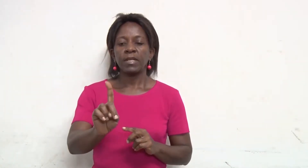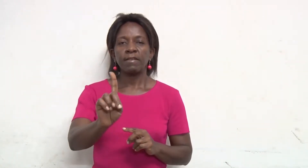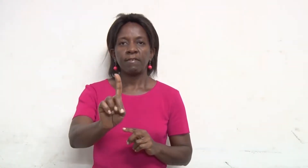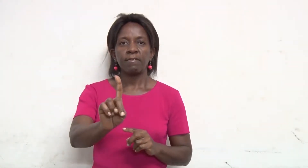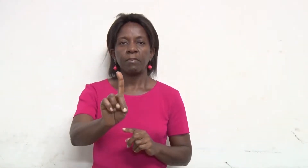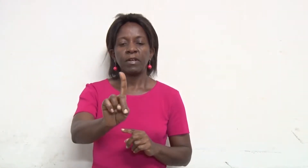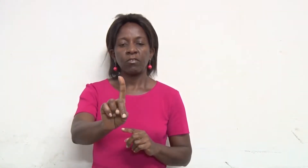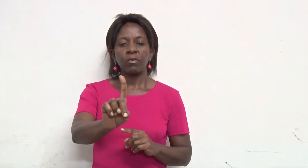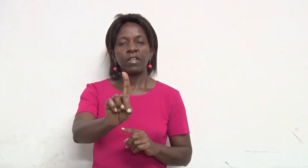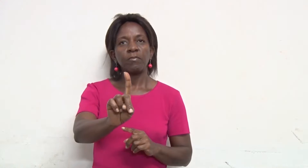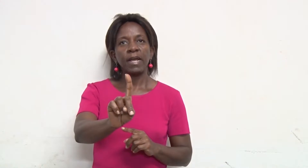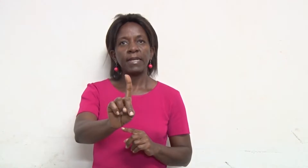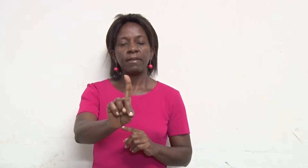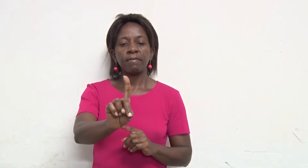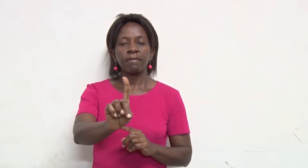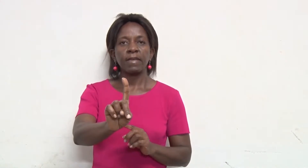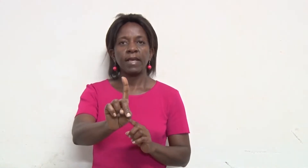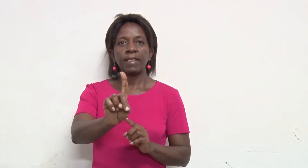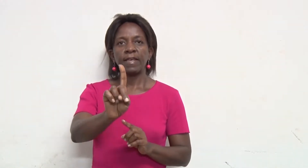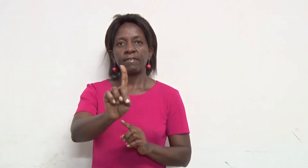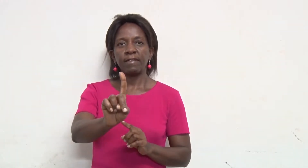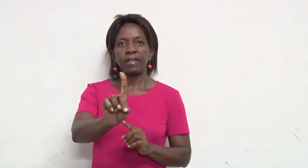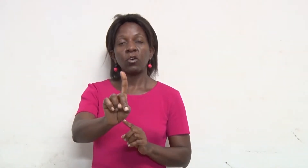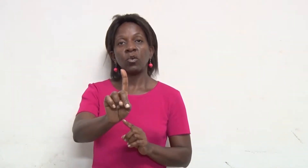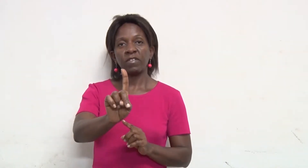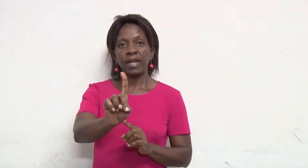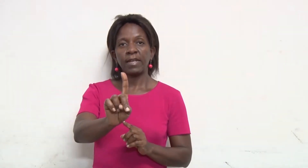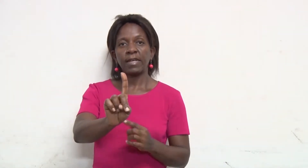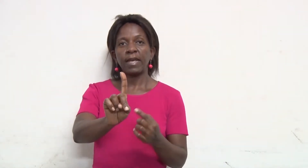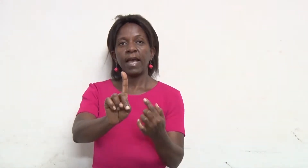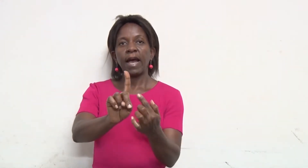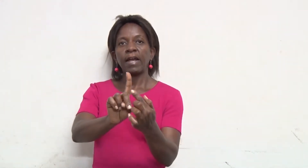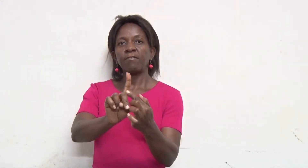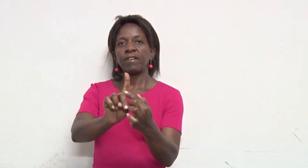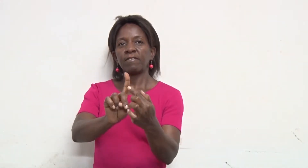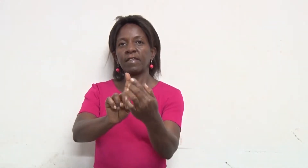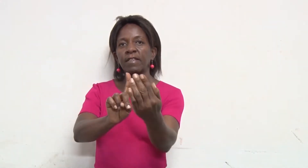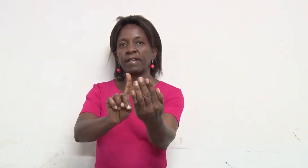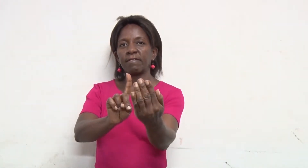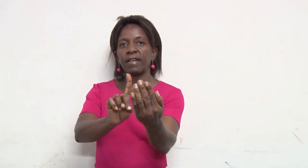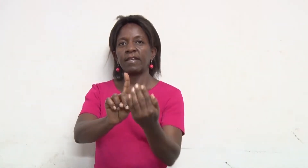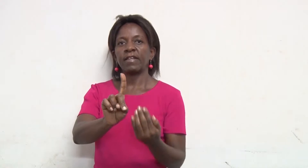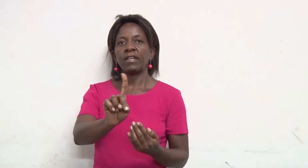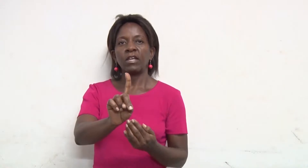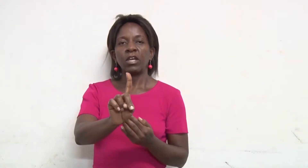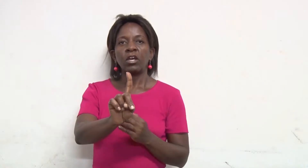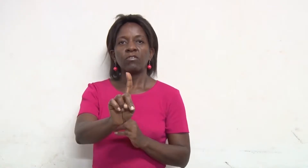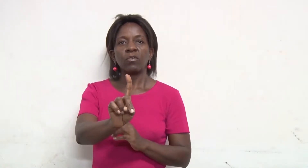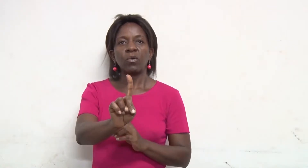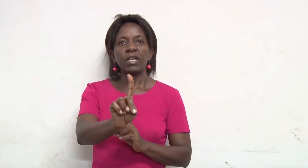Assuming this is the person with deaf blindness, they are seated or standing and facing that side. So it